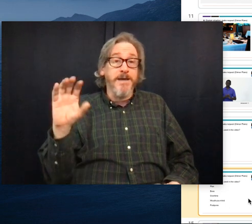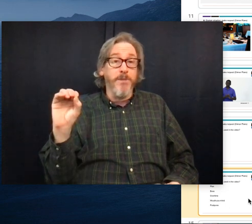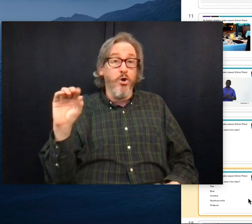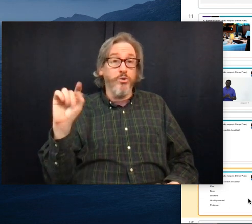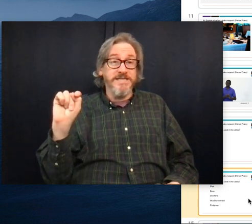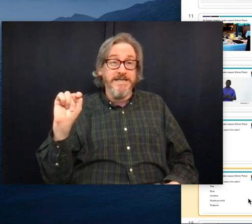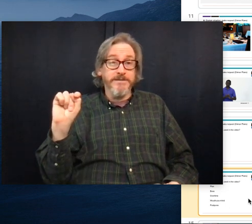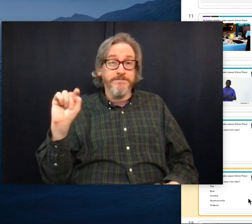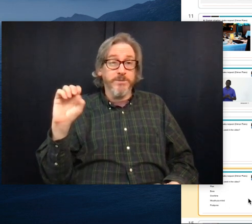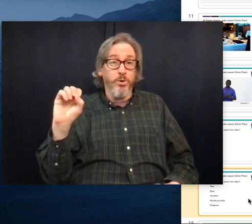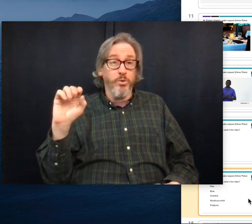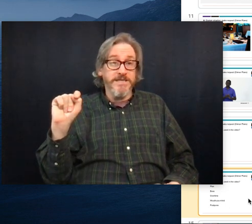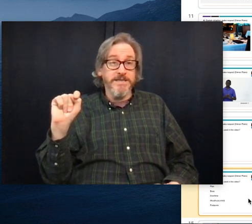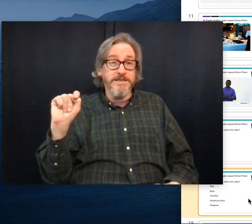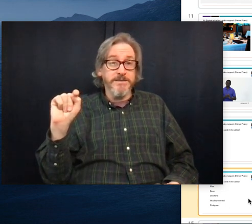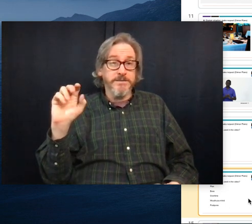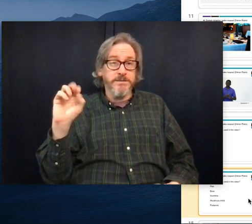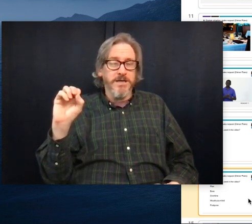Overtime, OT.